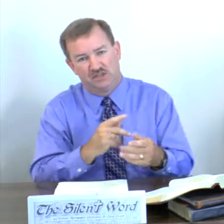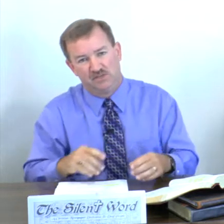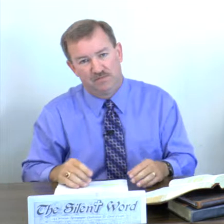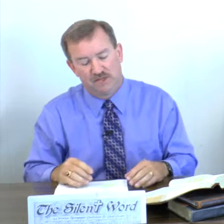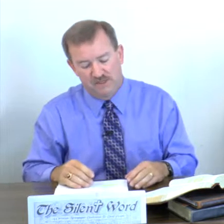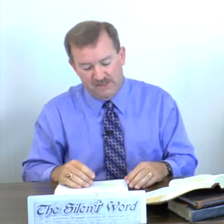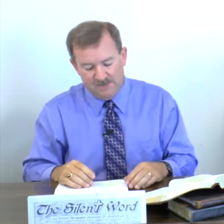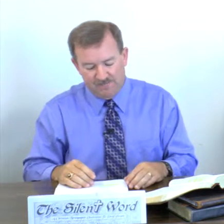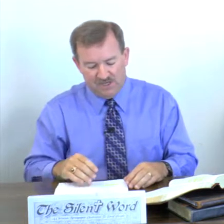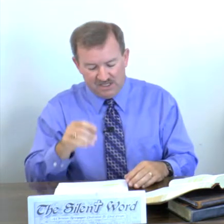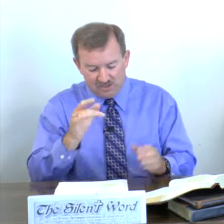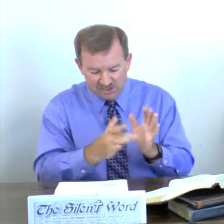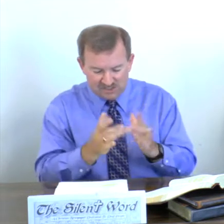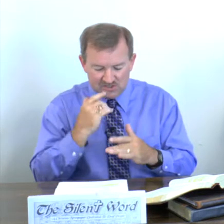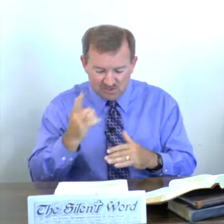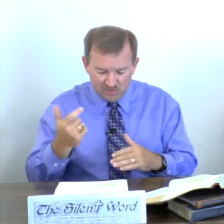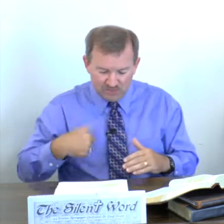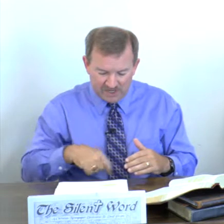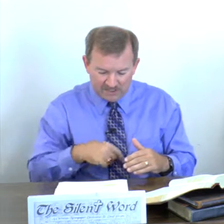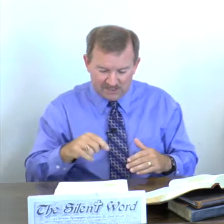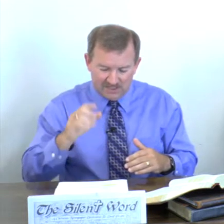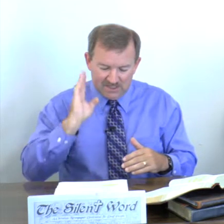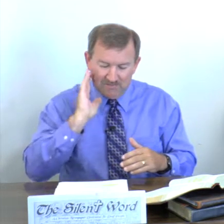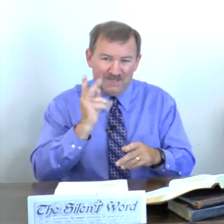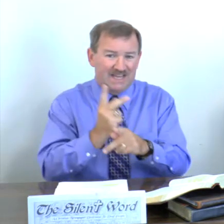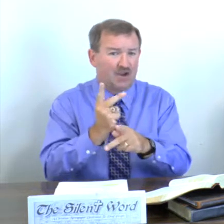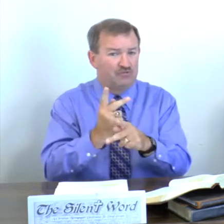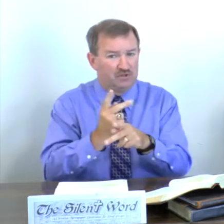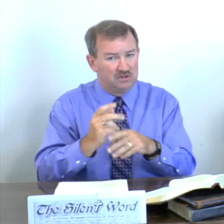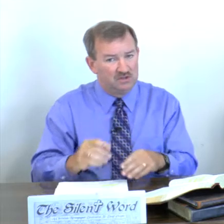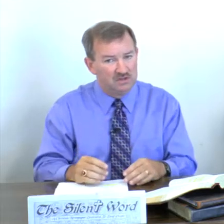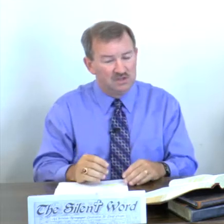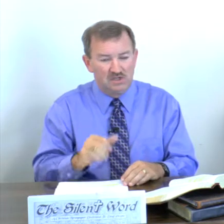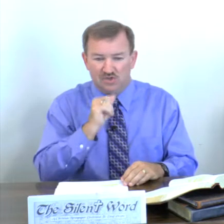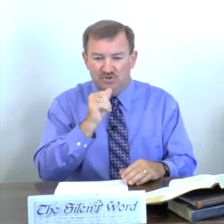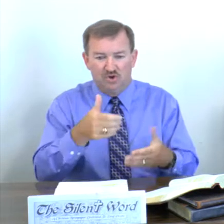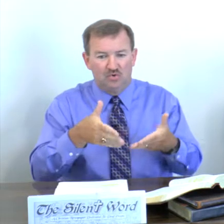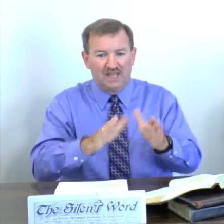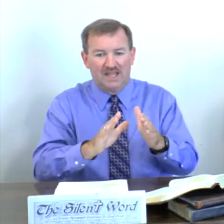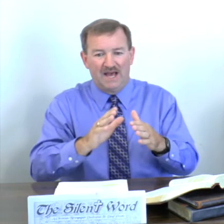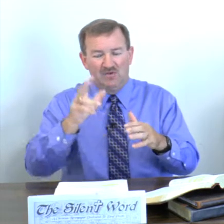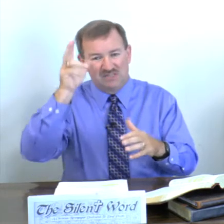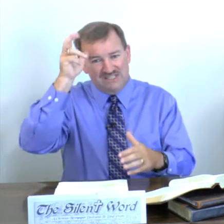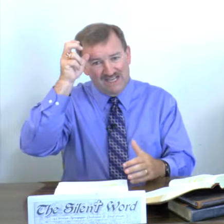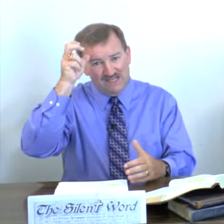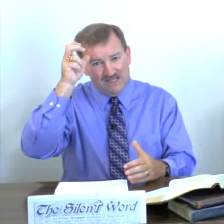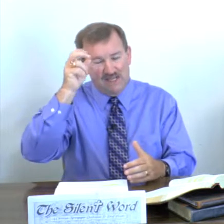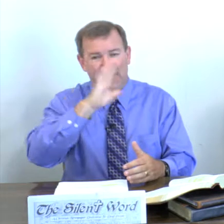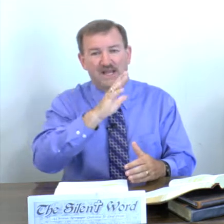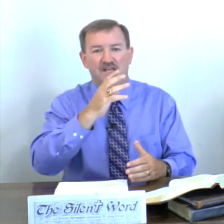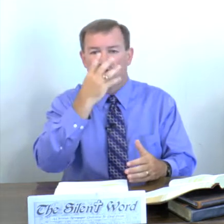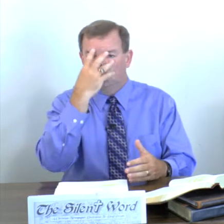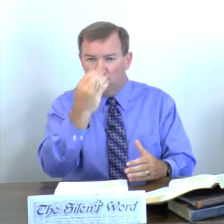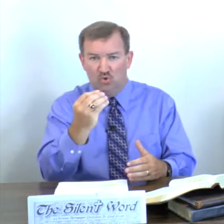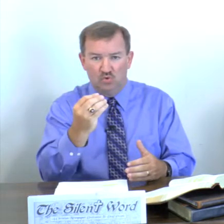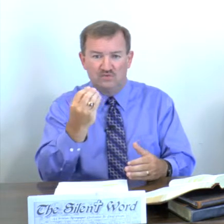sheep. And Jesus told us, be careful. Don't allow Satan and his wolves